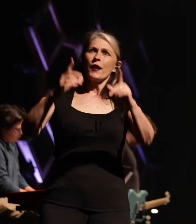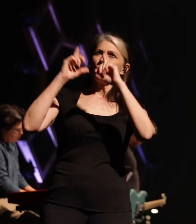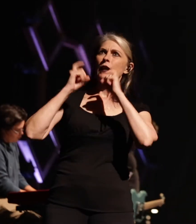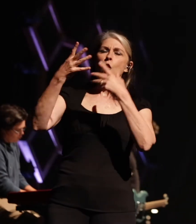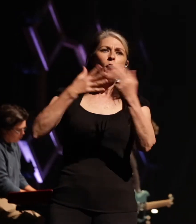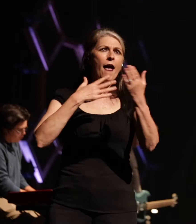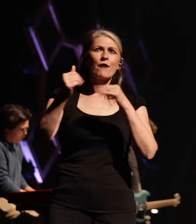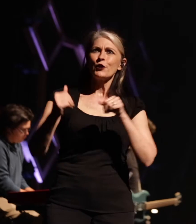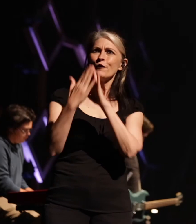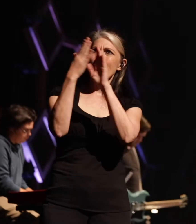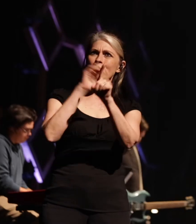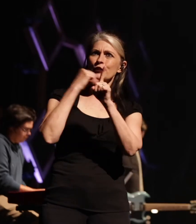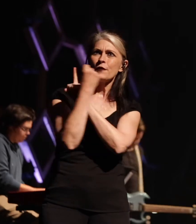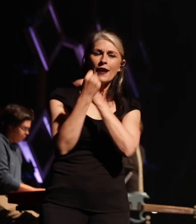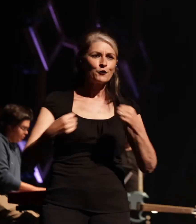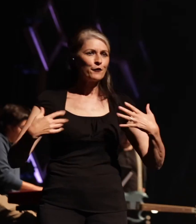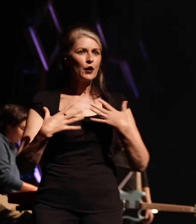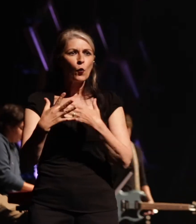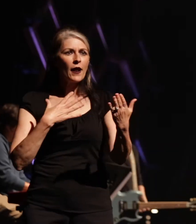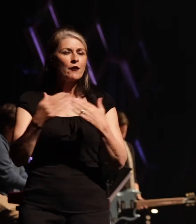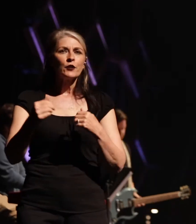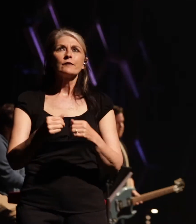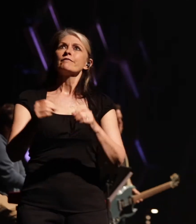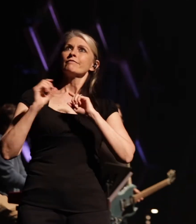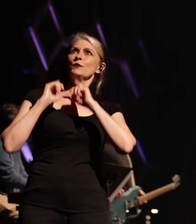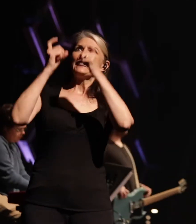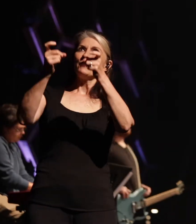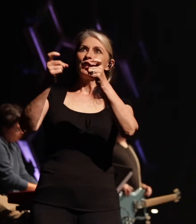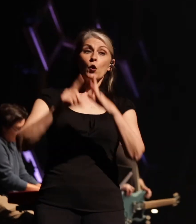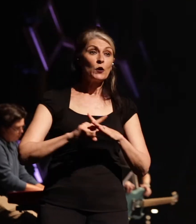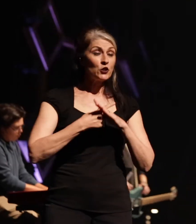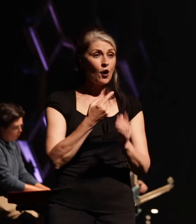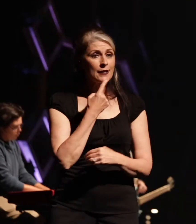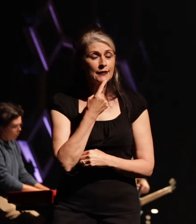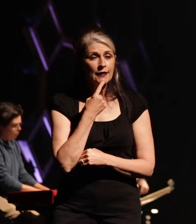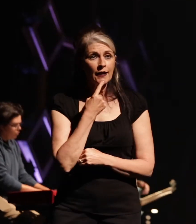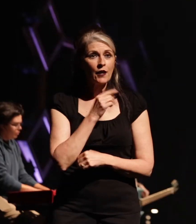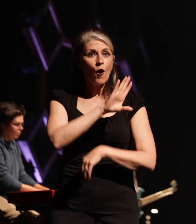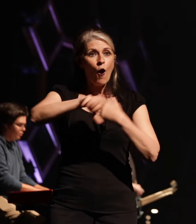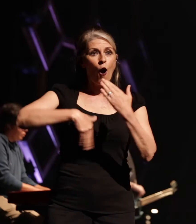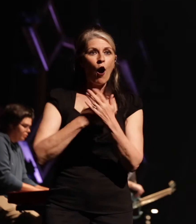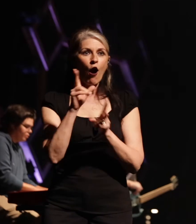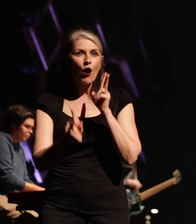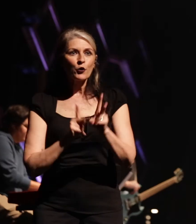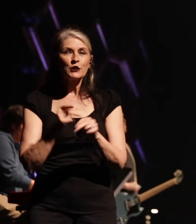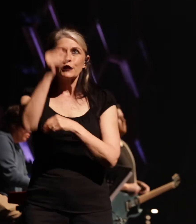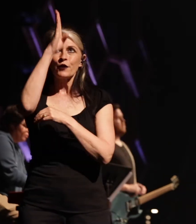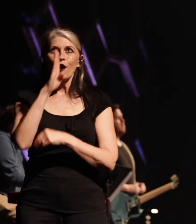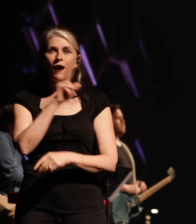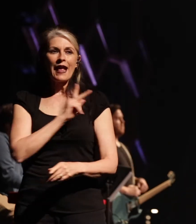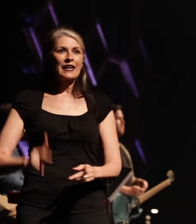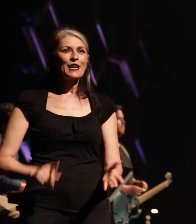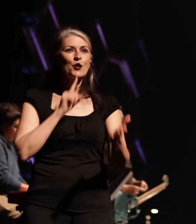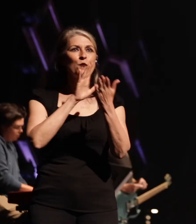what circumstance, no matter what fear we face, the battle belongs to you. We started off saying that all creatures of our God and King praise him,